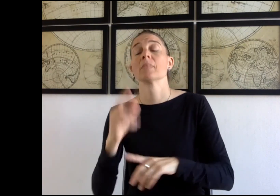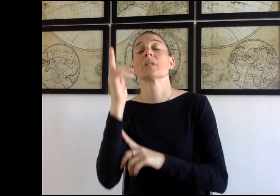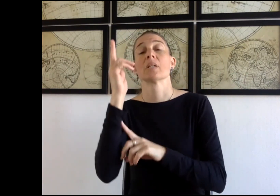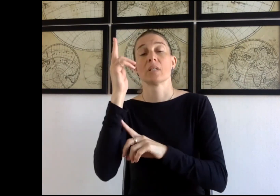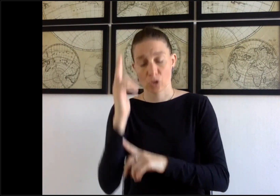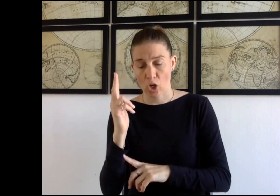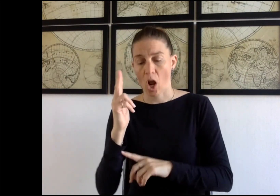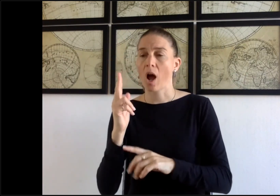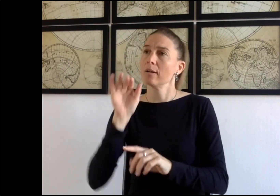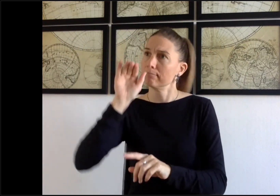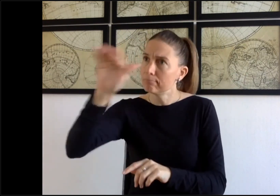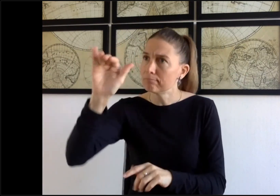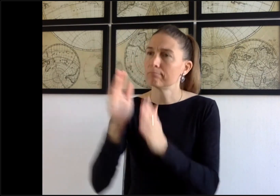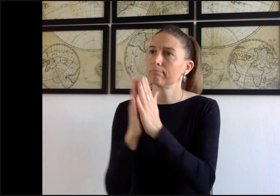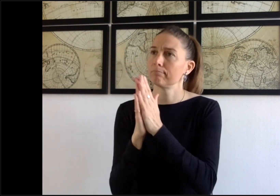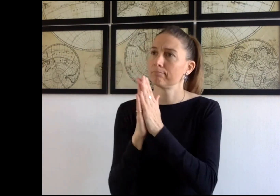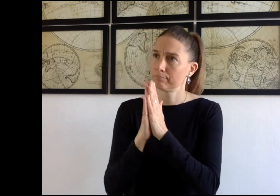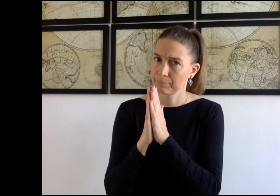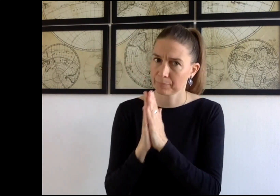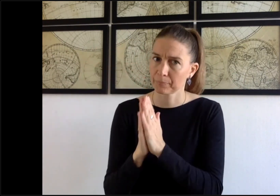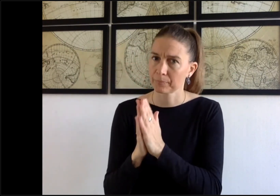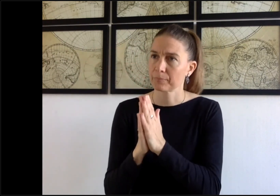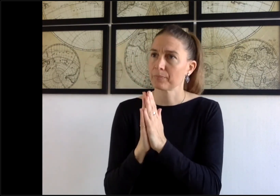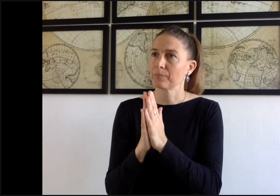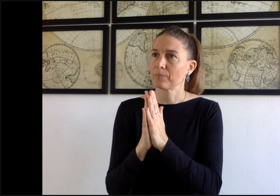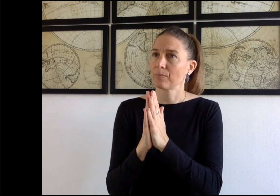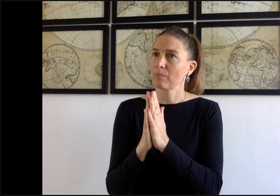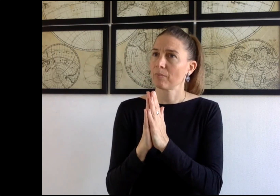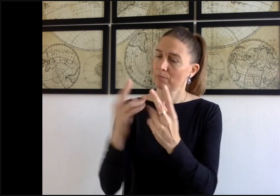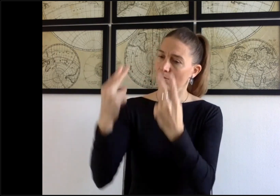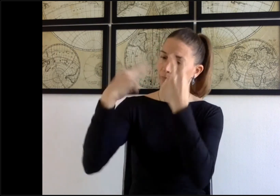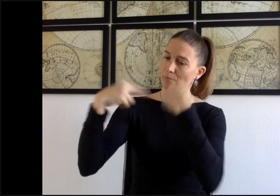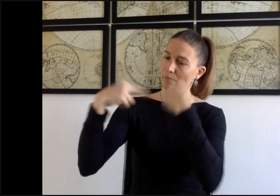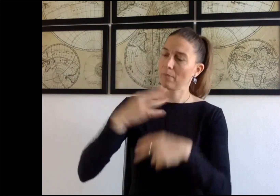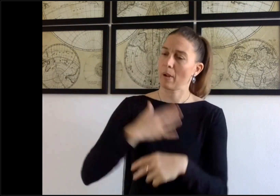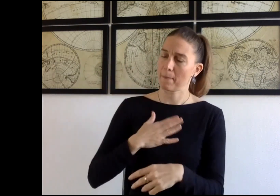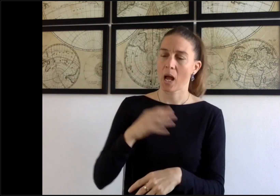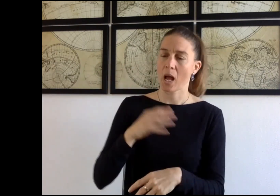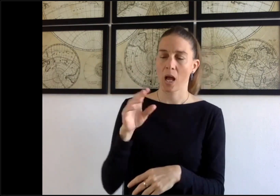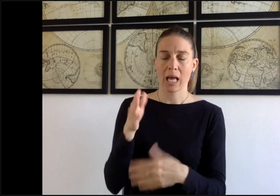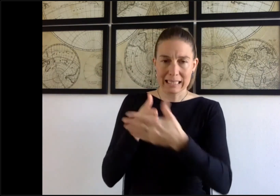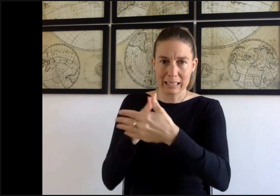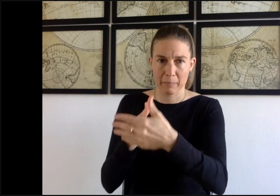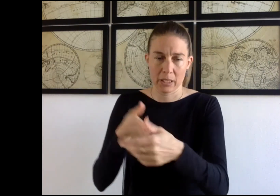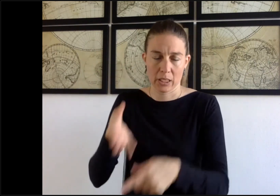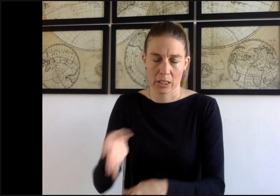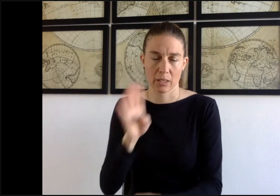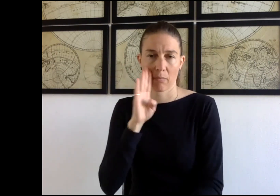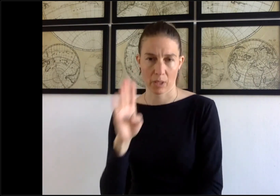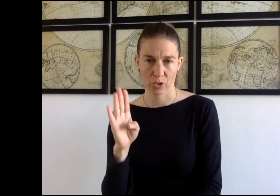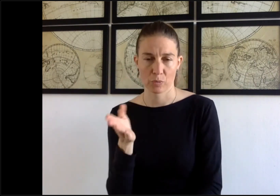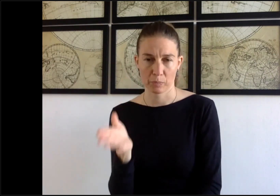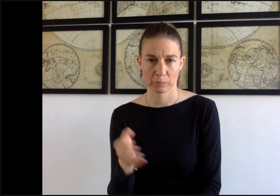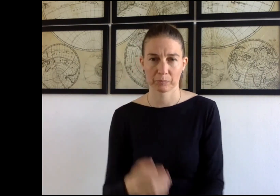requesting the recognition of my disability in Belgium. And this